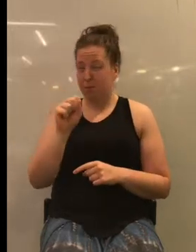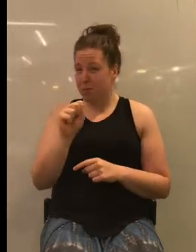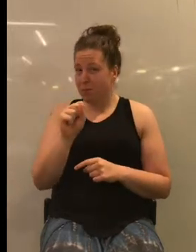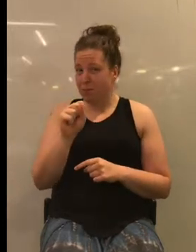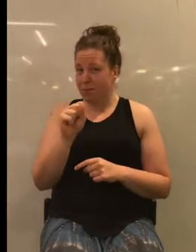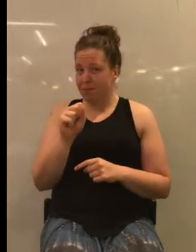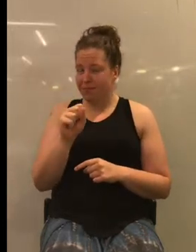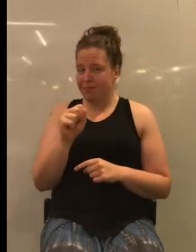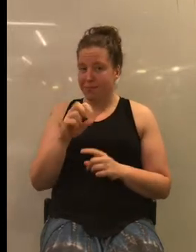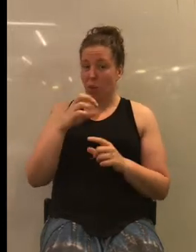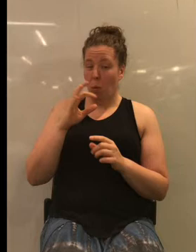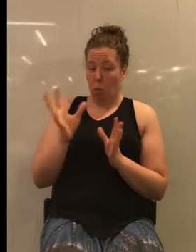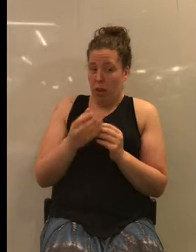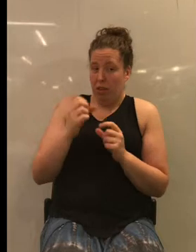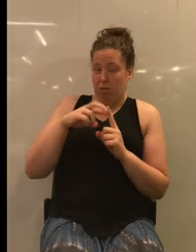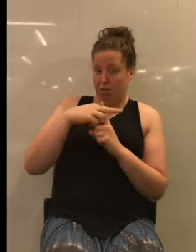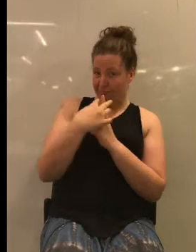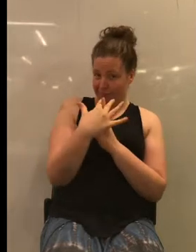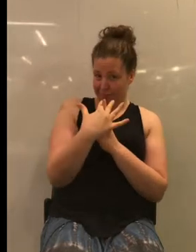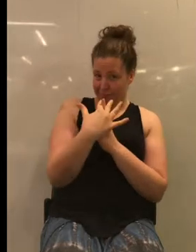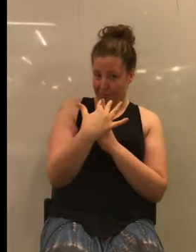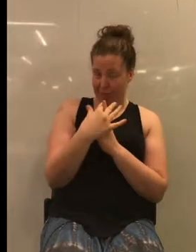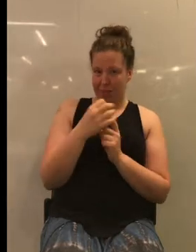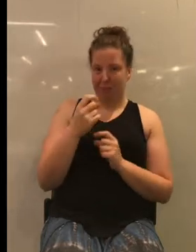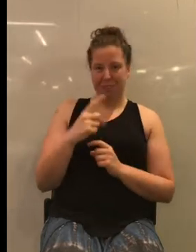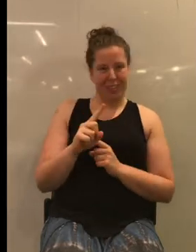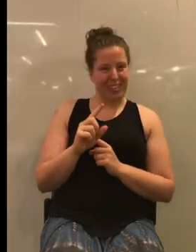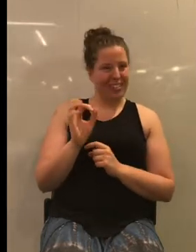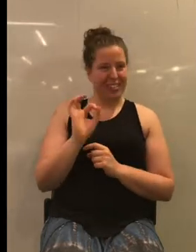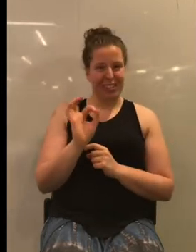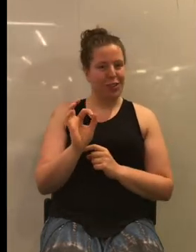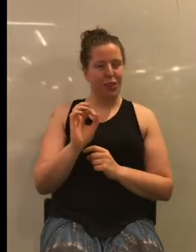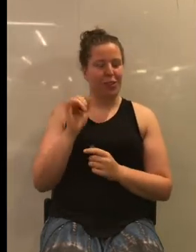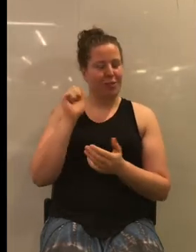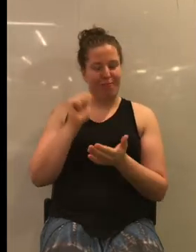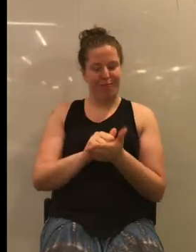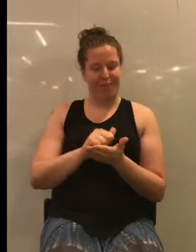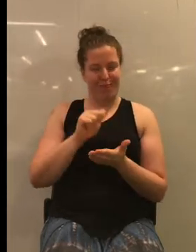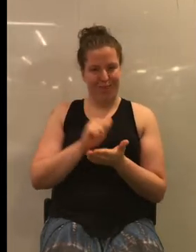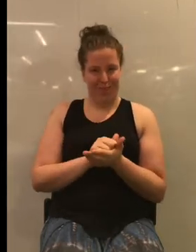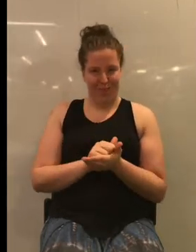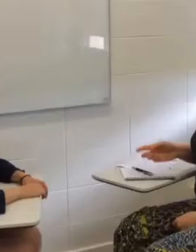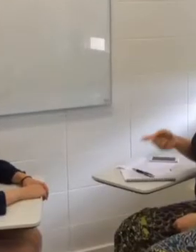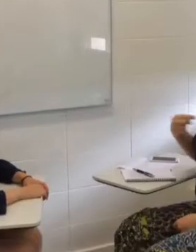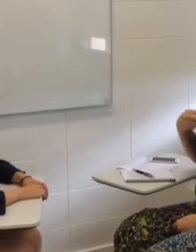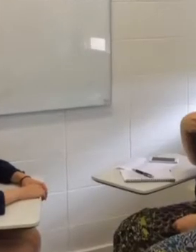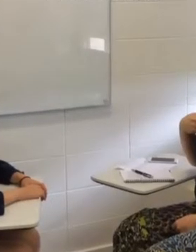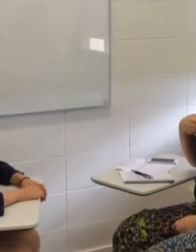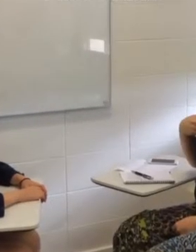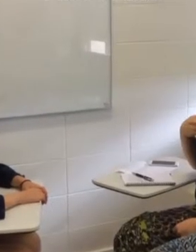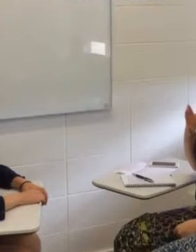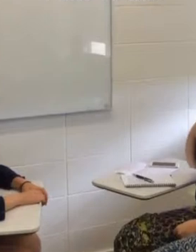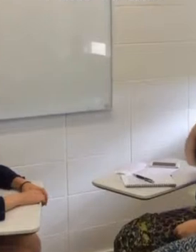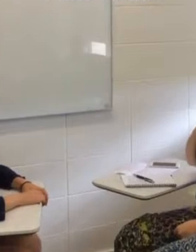been understandable with context, but wouldn't be seen as correct.